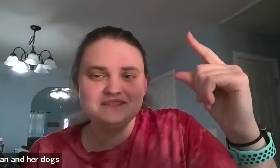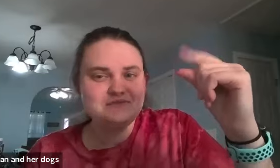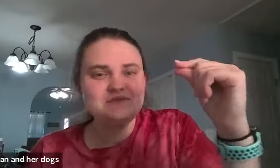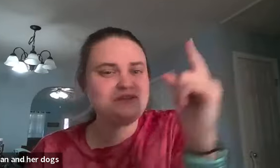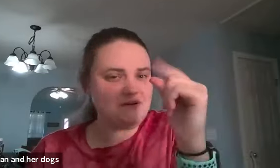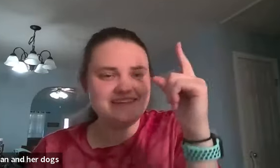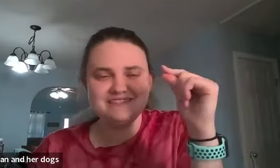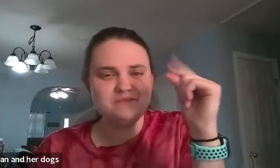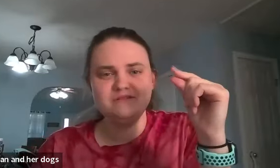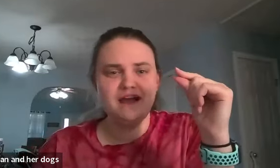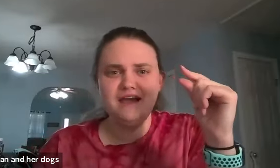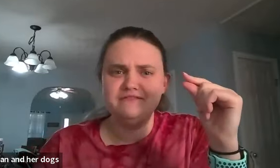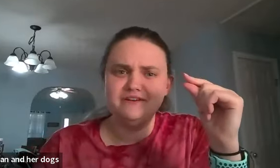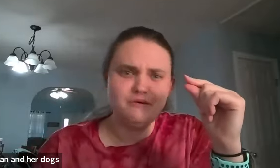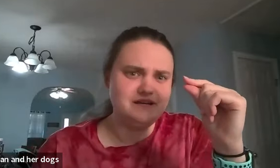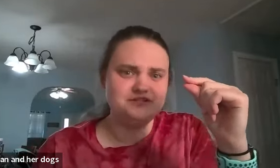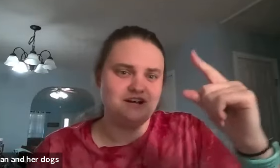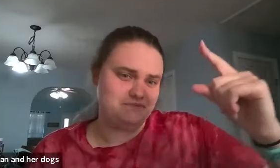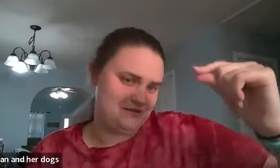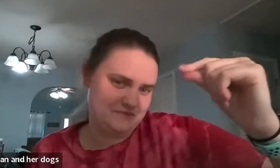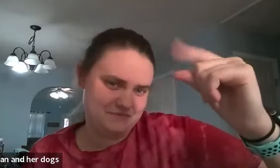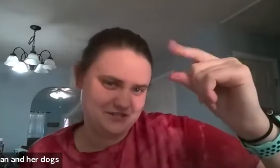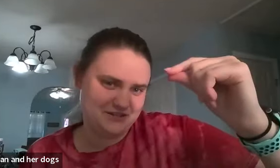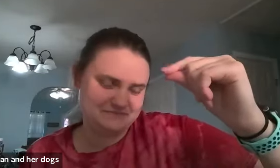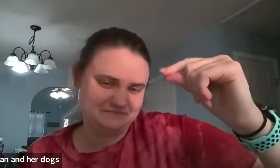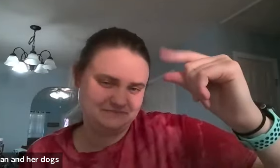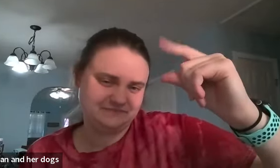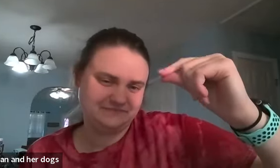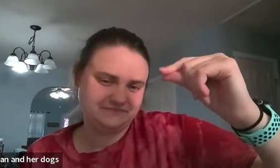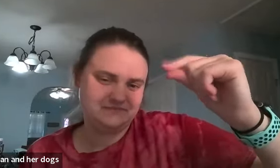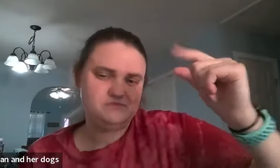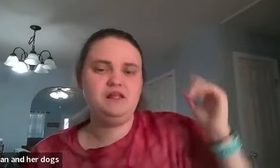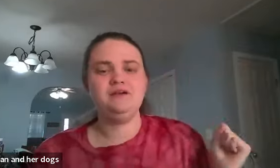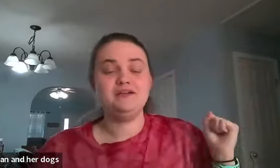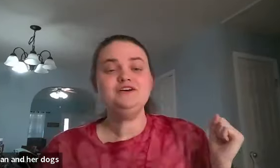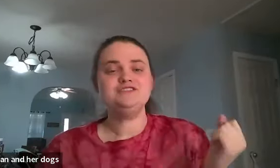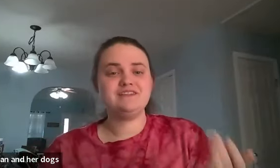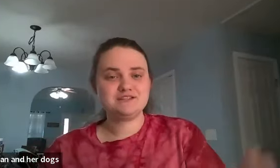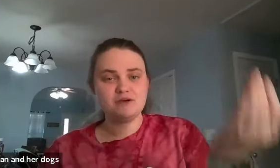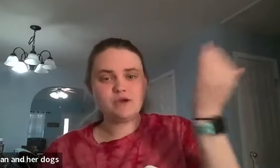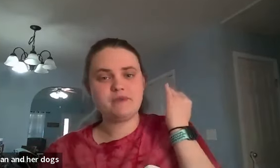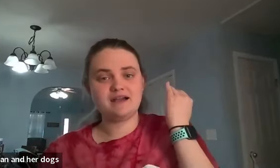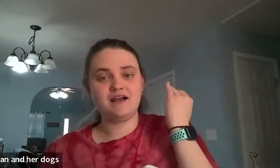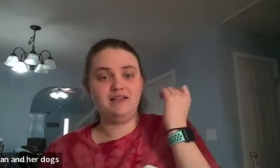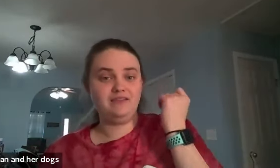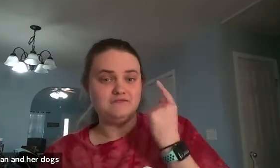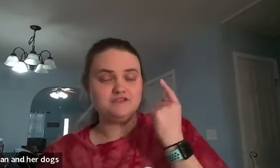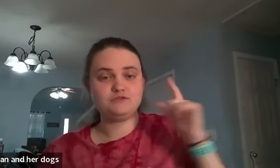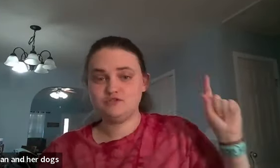some people know it. And then some people are like, I have no idea what you're talking about, but baby shark. Okay. So let's go all the way back 11 through